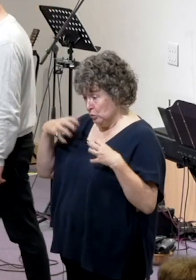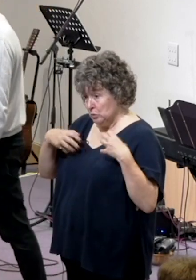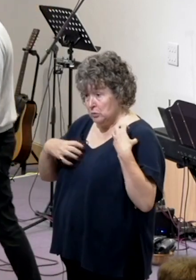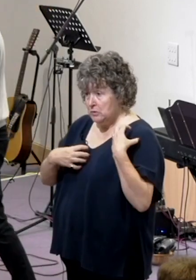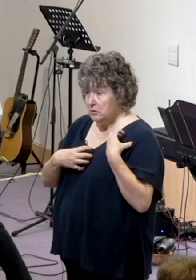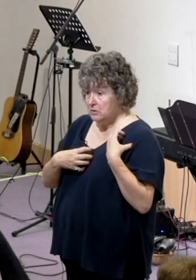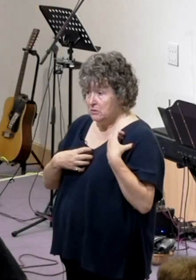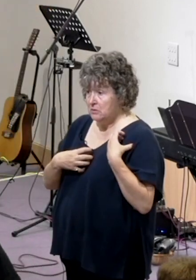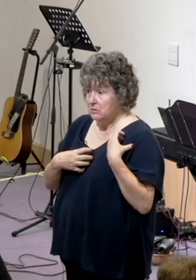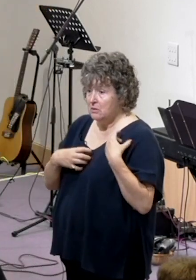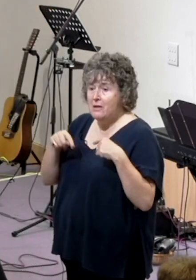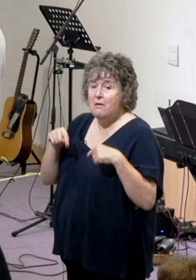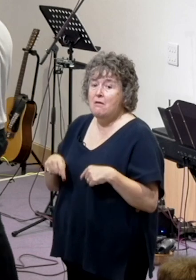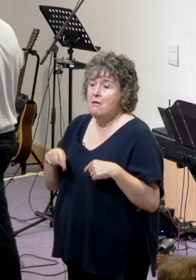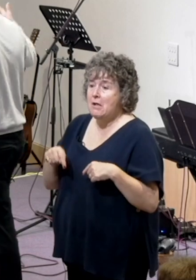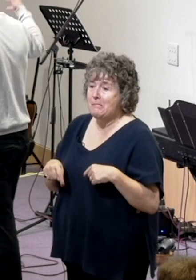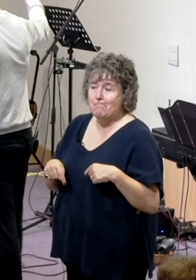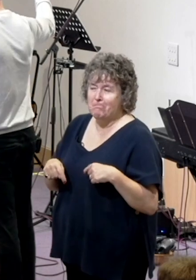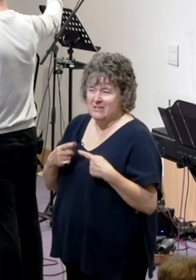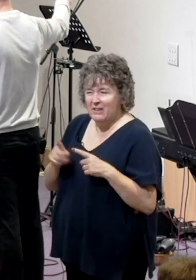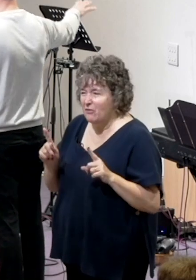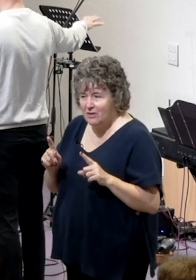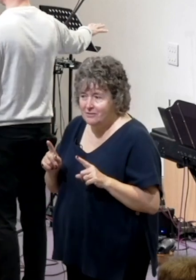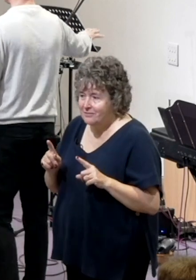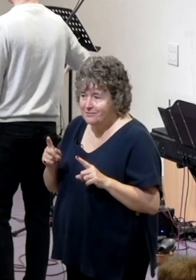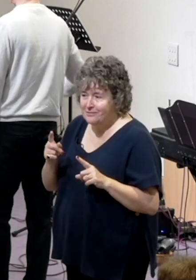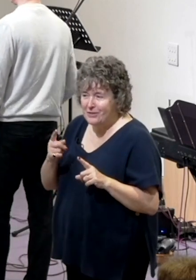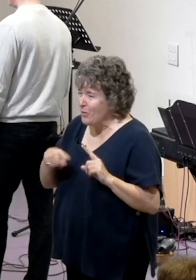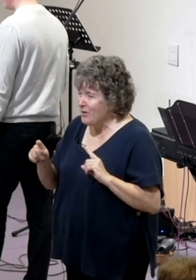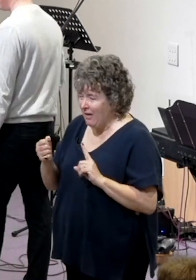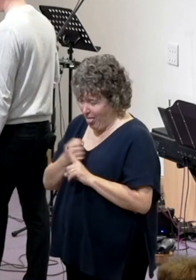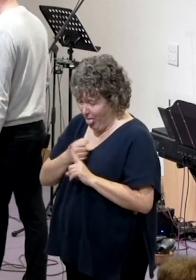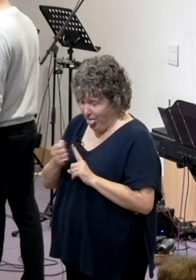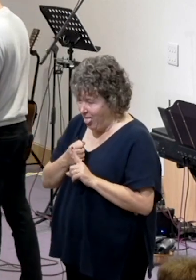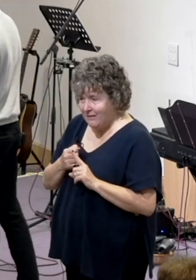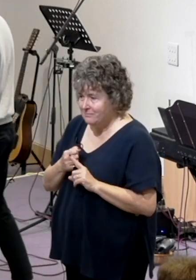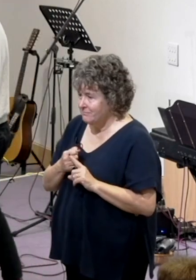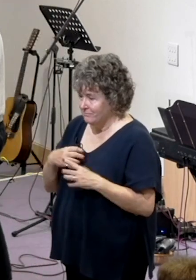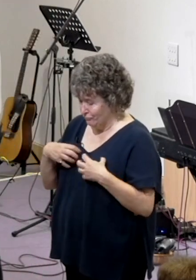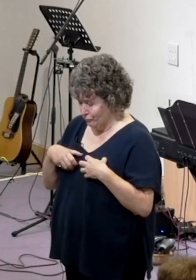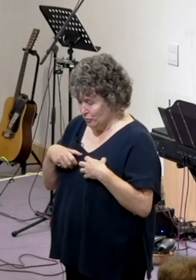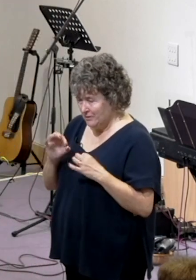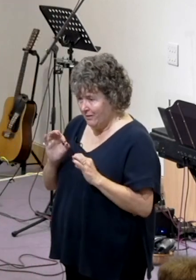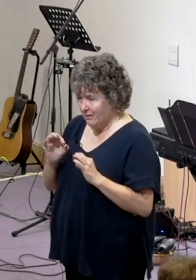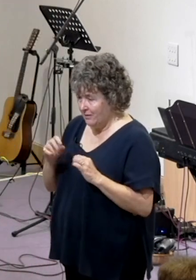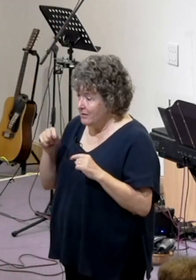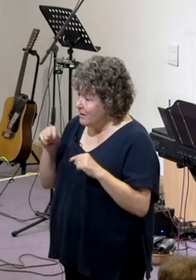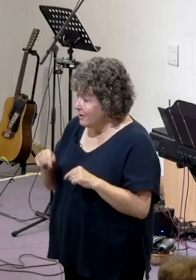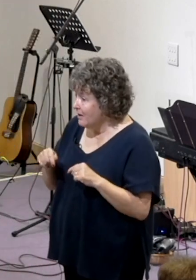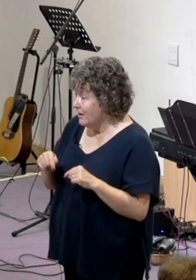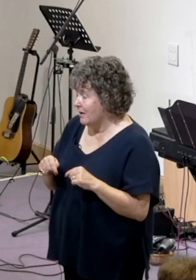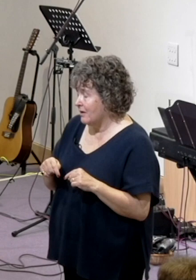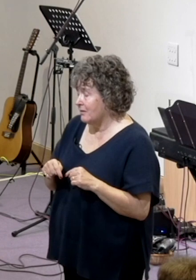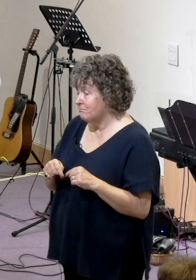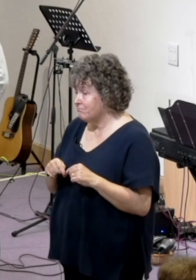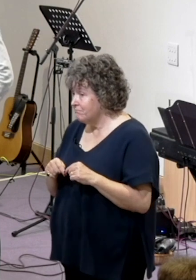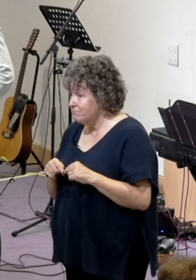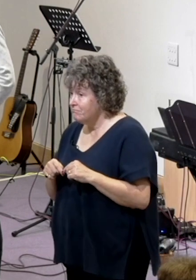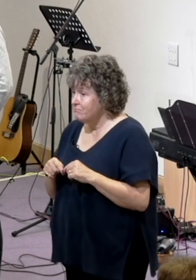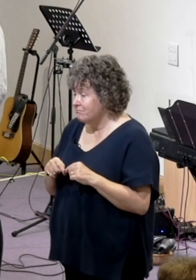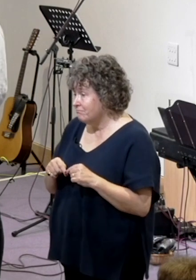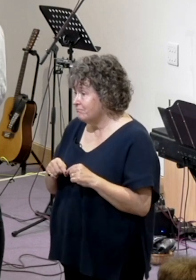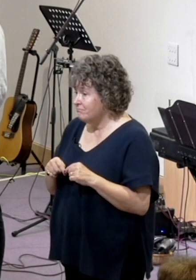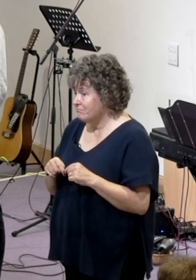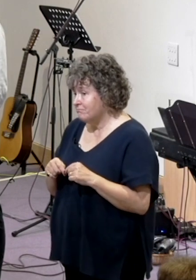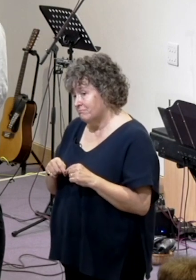our country, we won't have to pay as high a cost as that for being a Christian. But there will be a